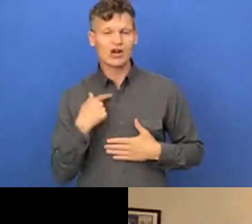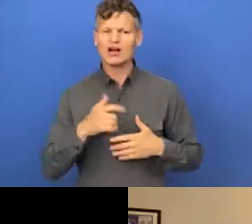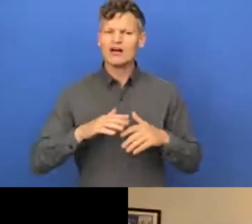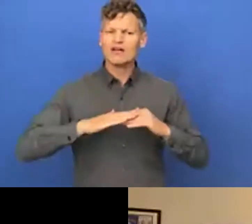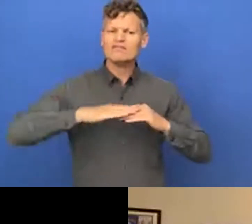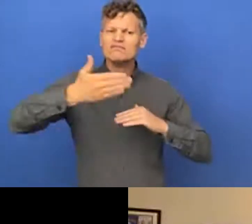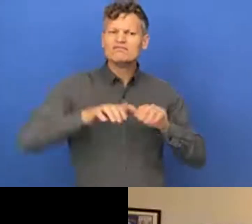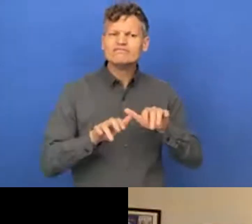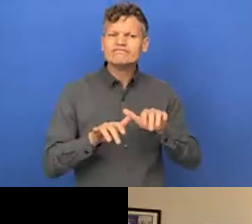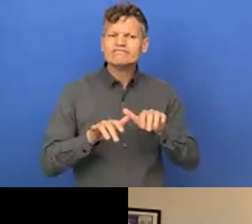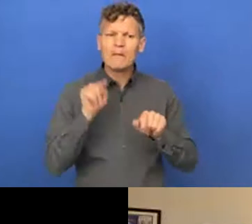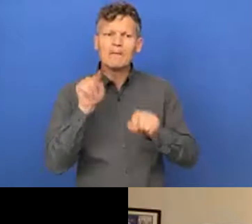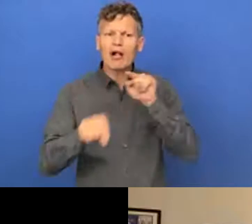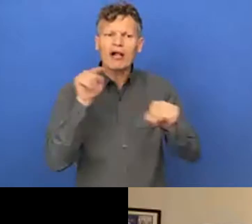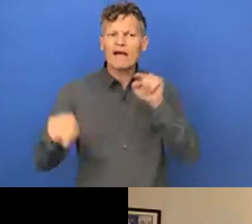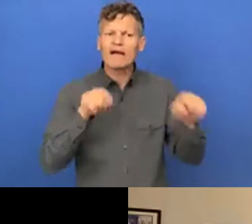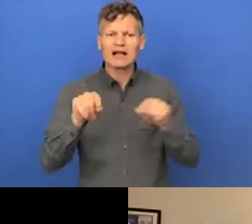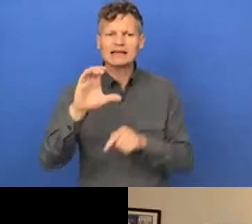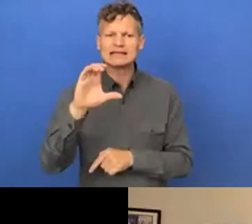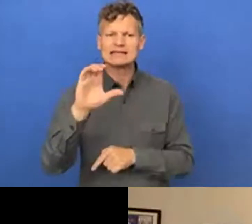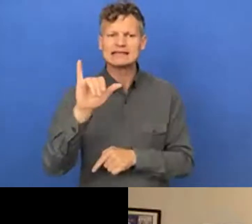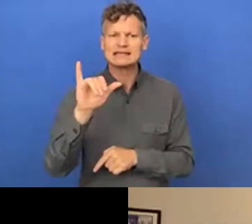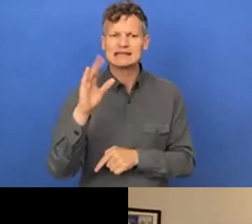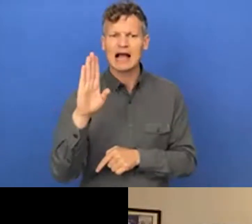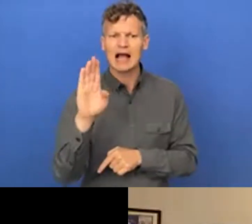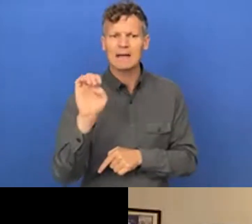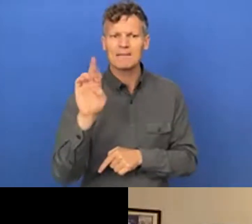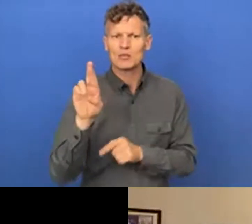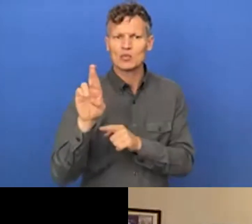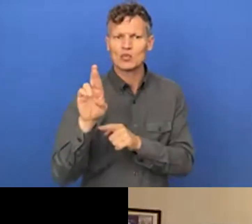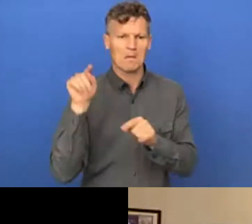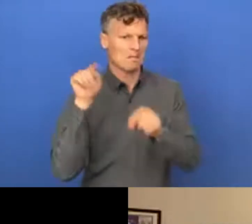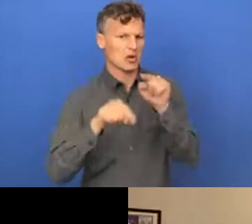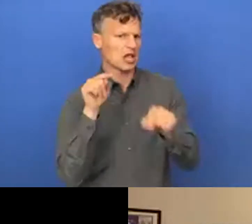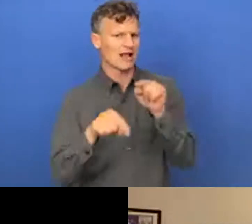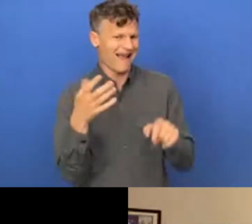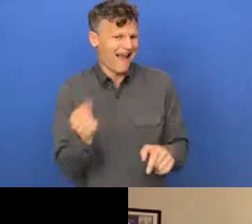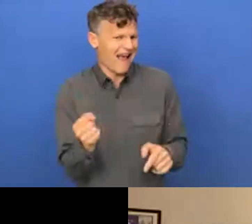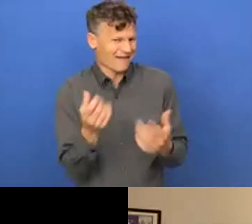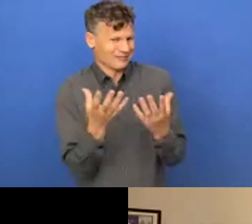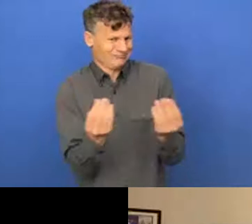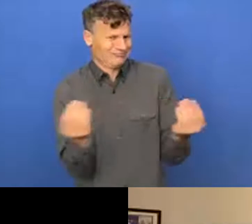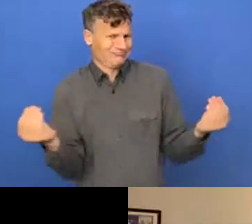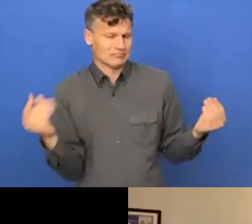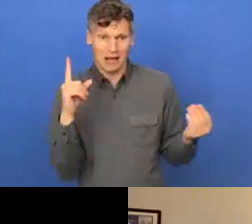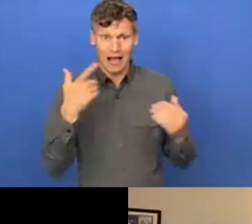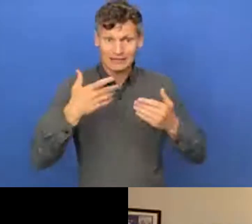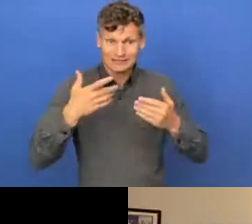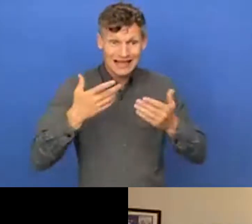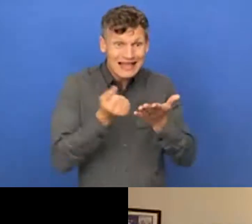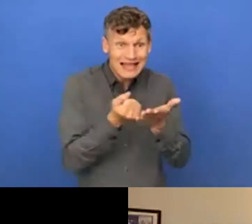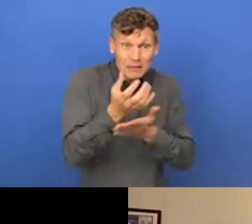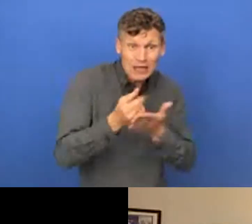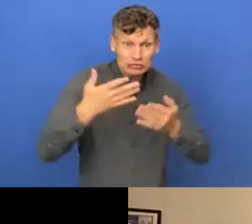if the data on the prevalence of cyberbullying is lacking at global level. What can you